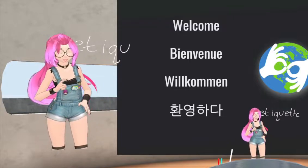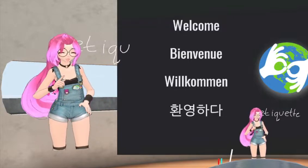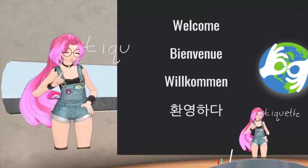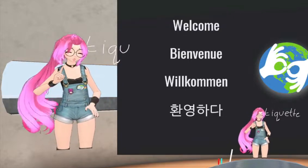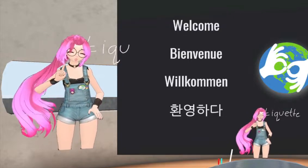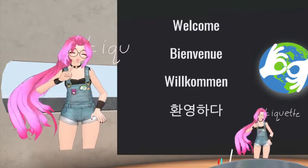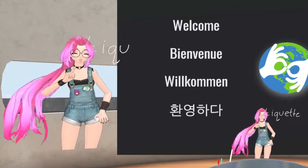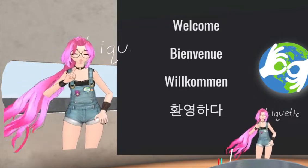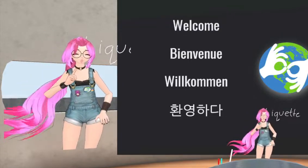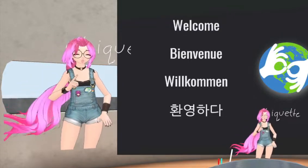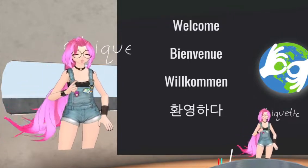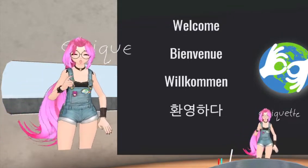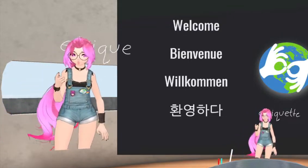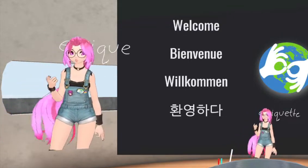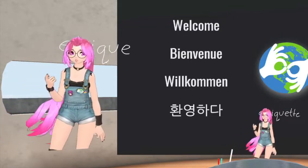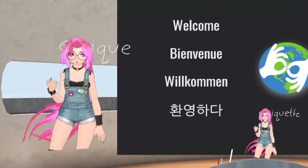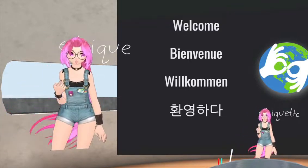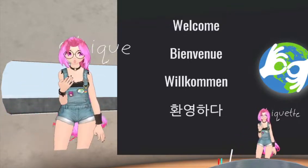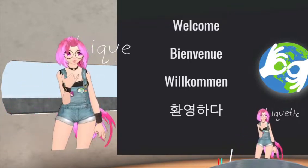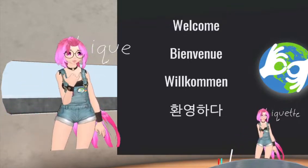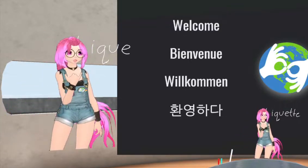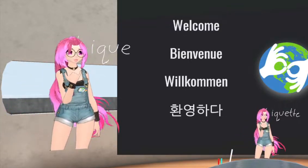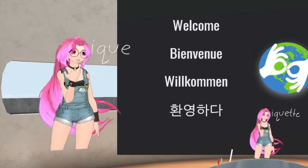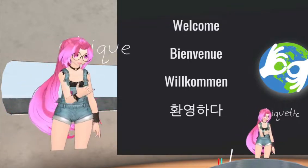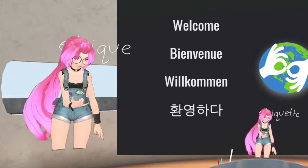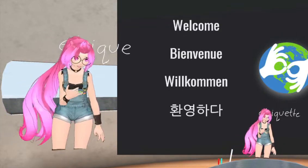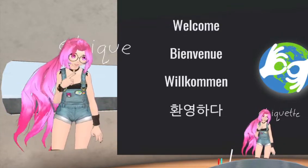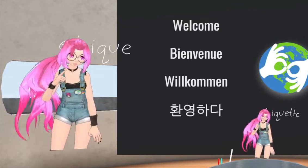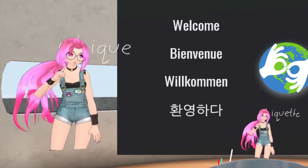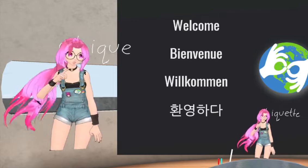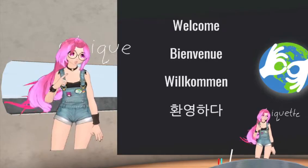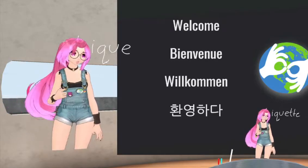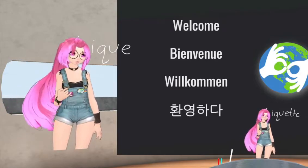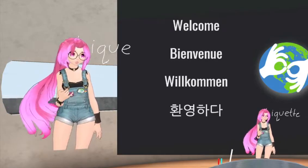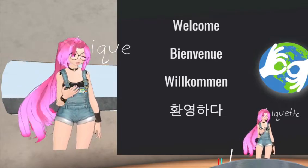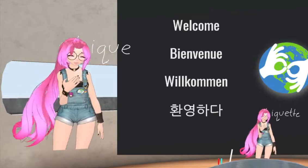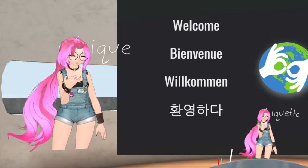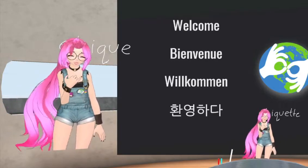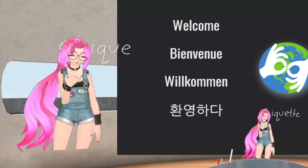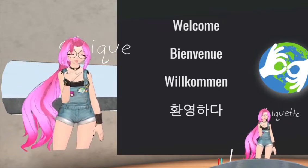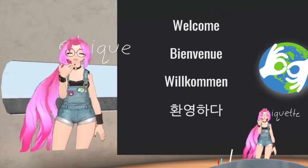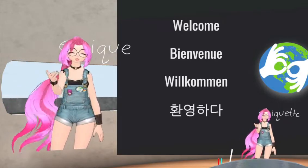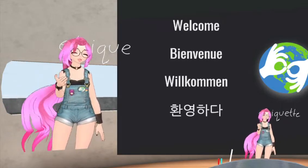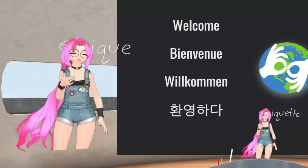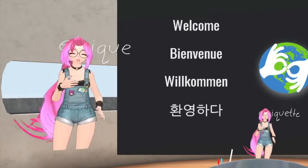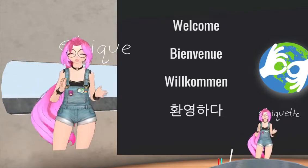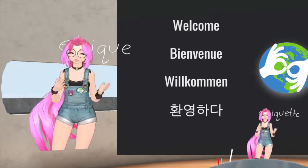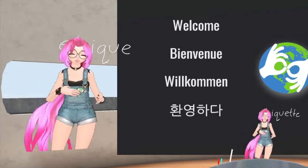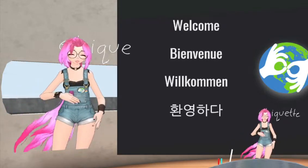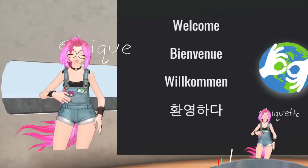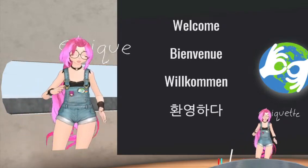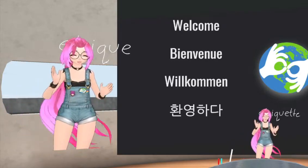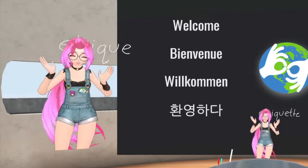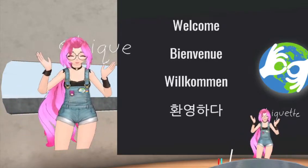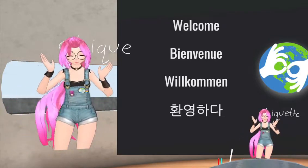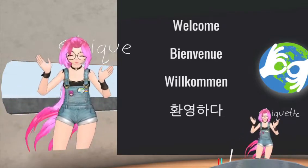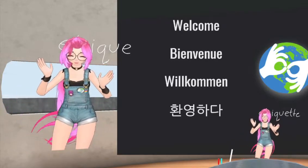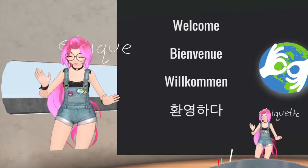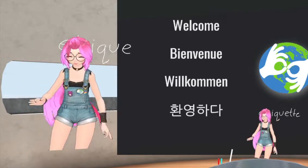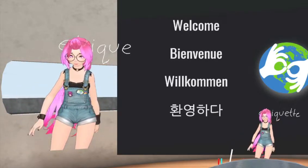standing there and watching. That's totally fine. If you go and you see some deaf people just having, the time of their life,